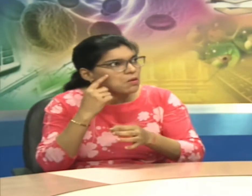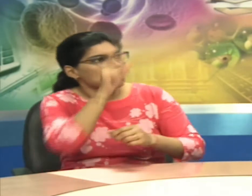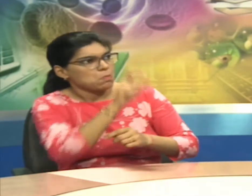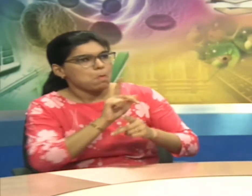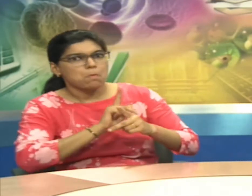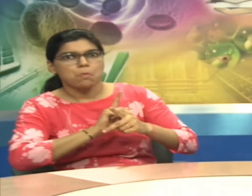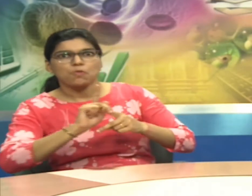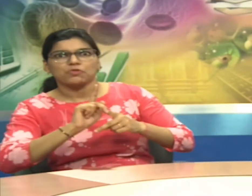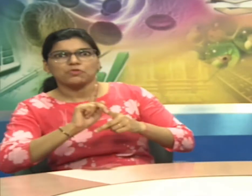knows